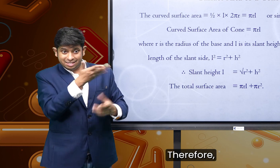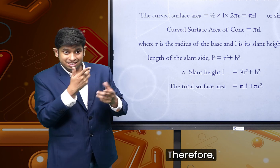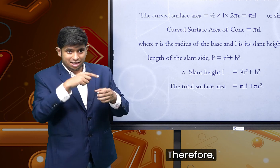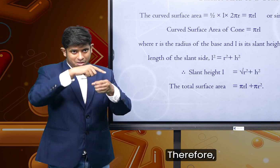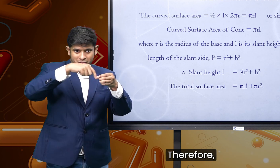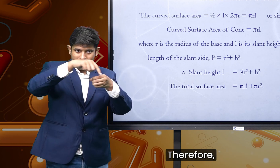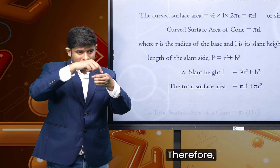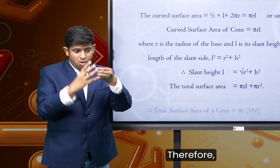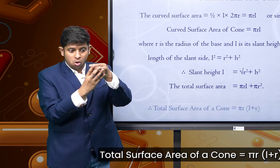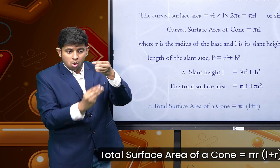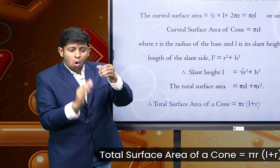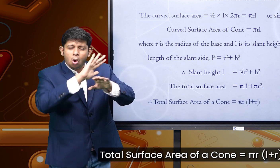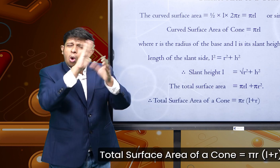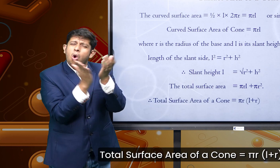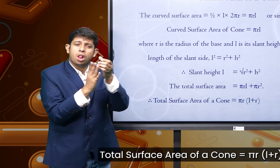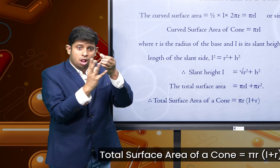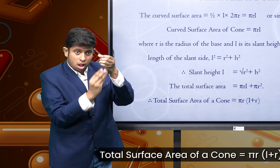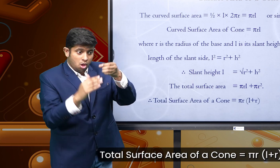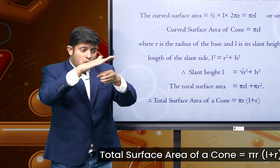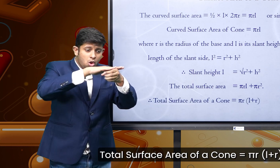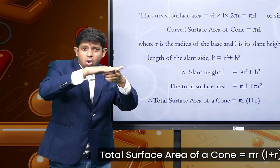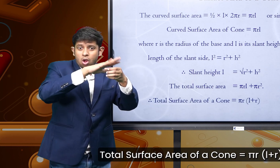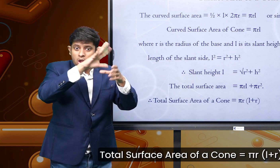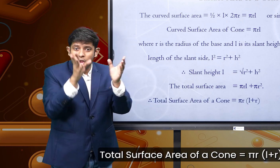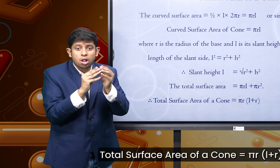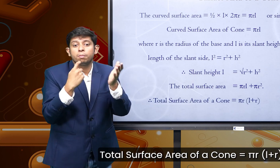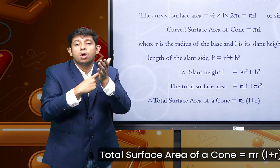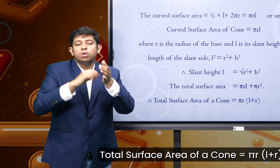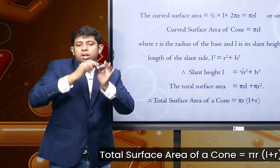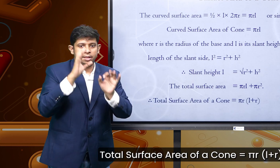Therefore, total surface area of a cone is equal to pi r into L plus r.